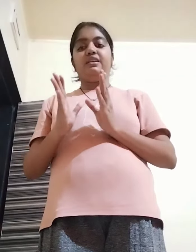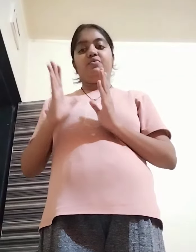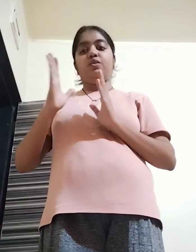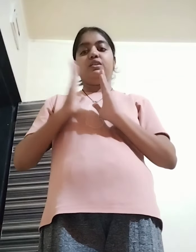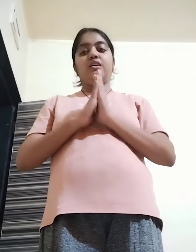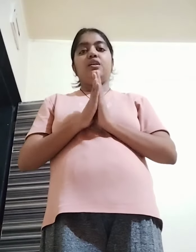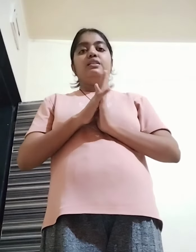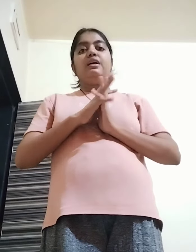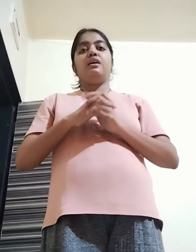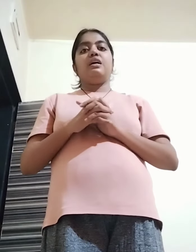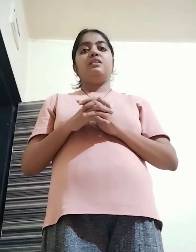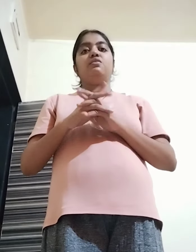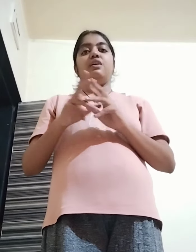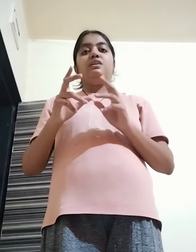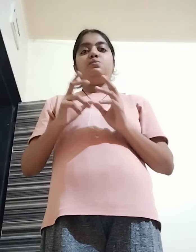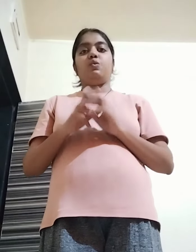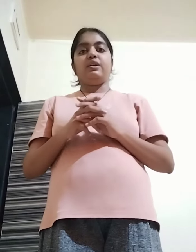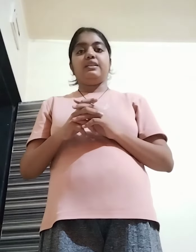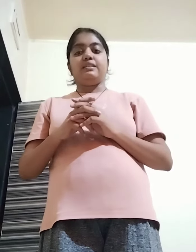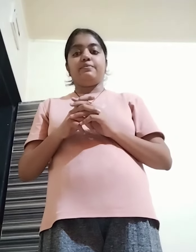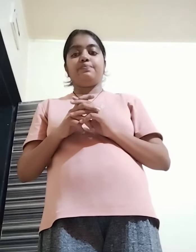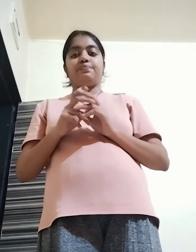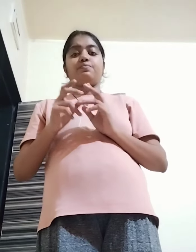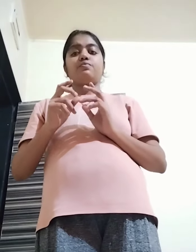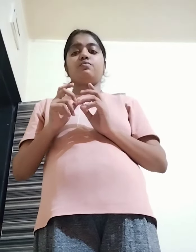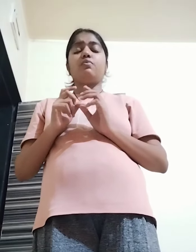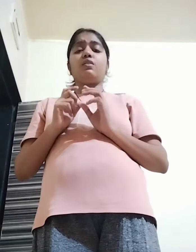default. Then another one is protected. The